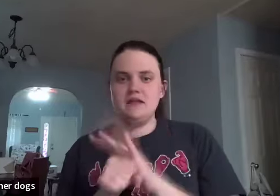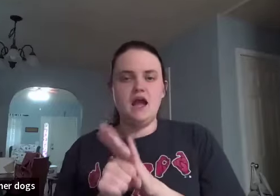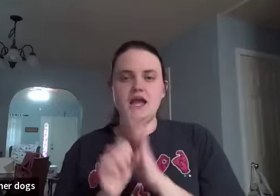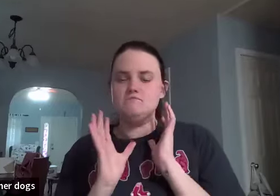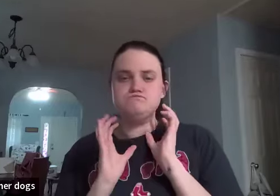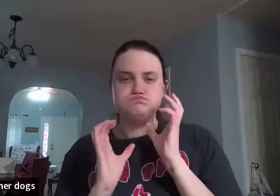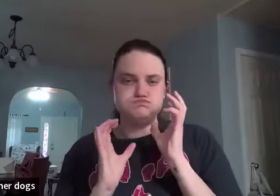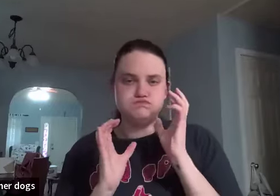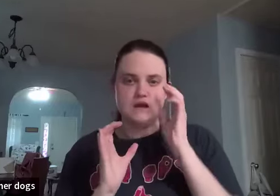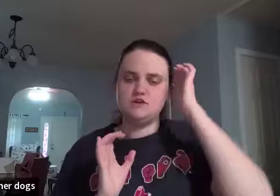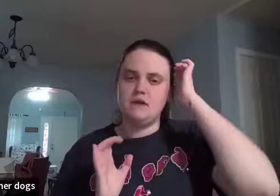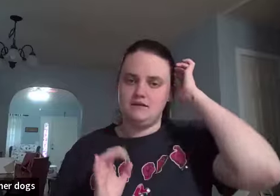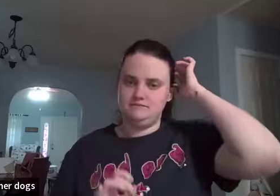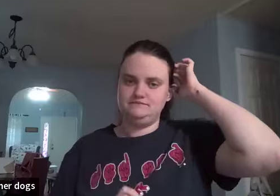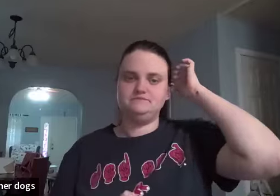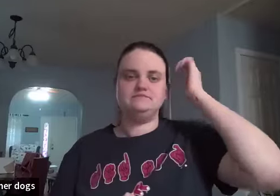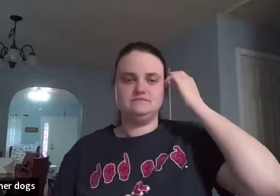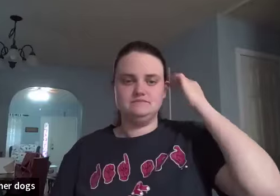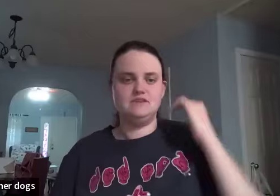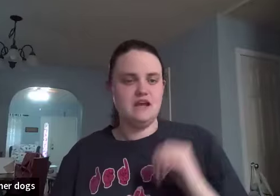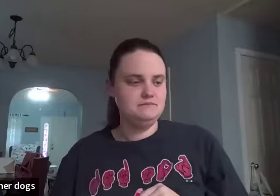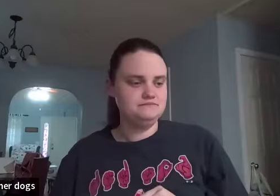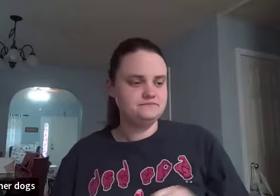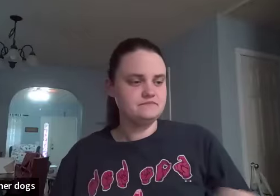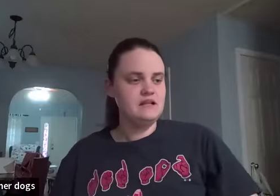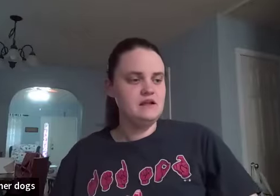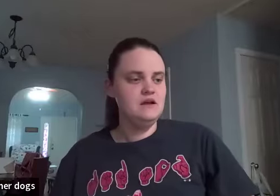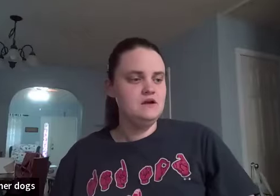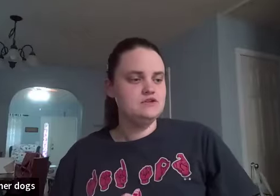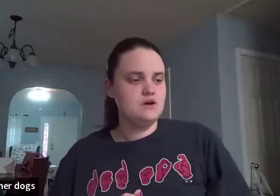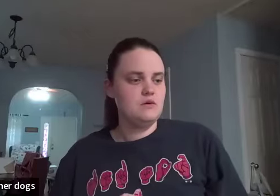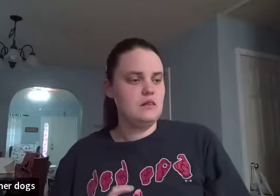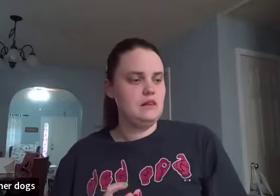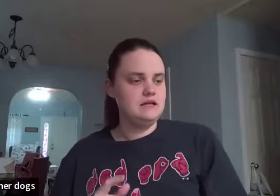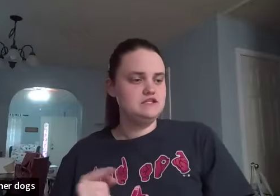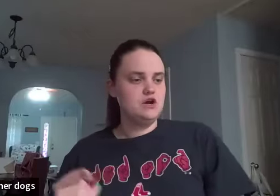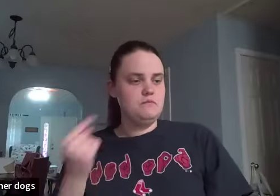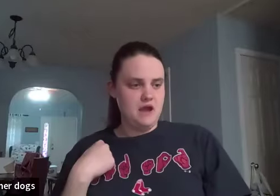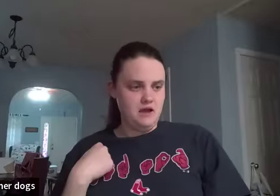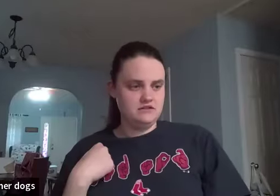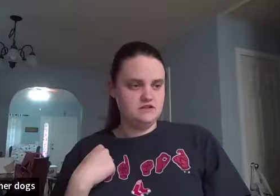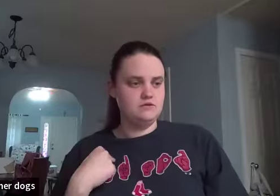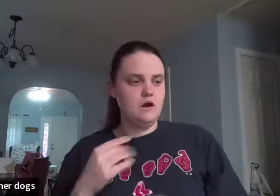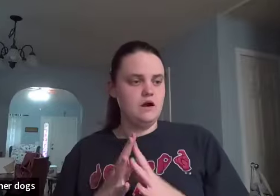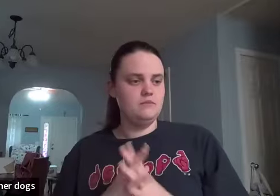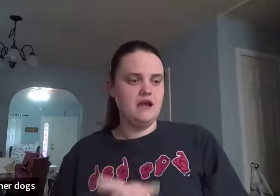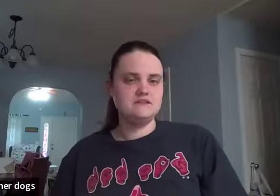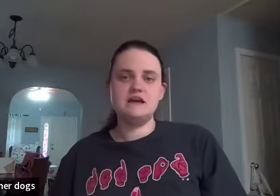Like I'm so mad. Okay. So let's go back to, we had the